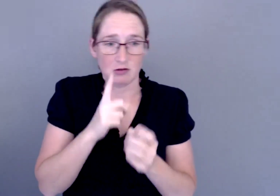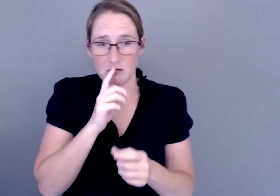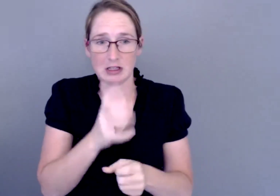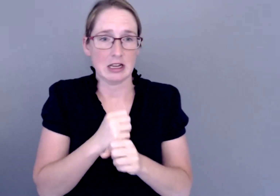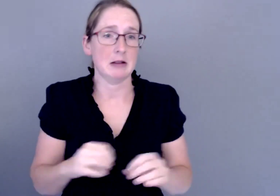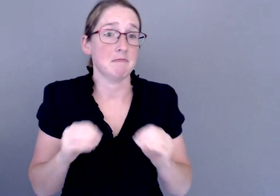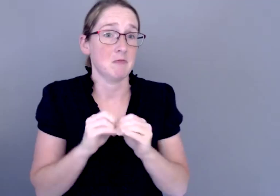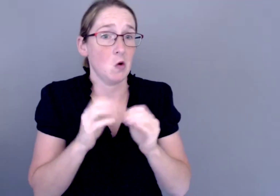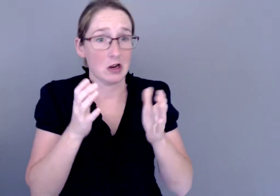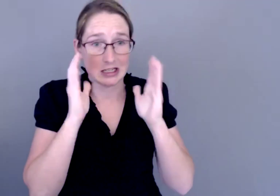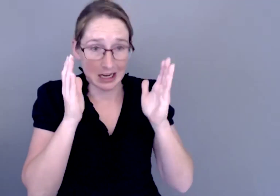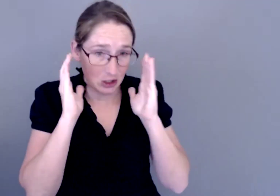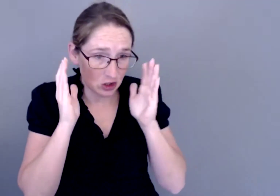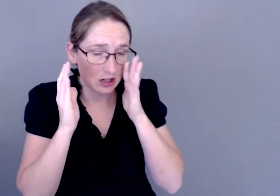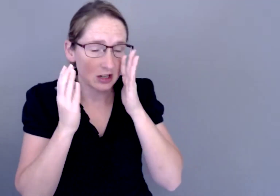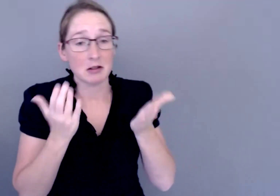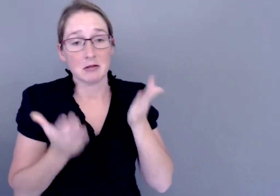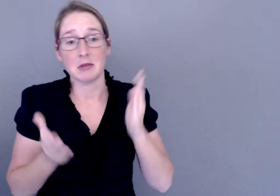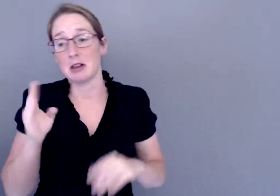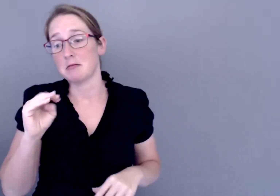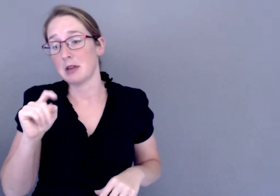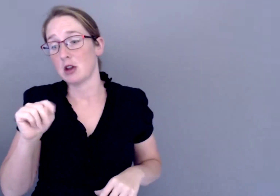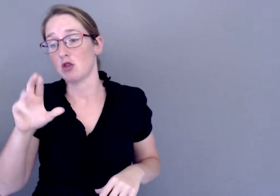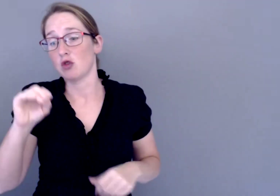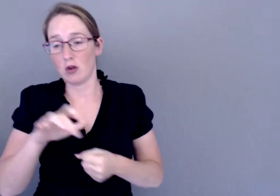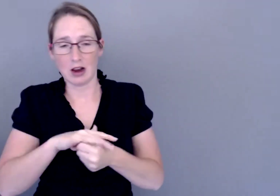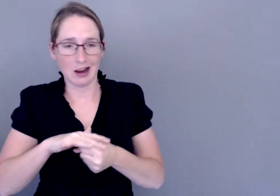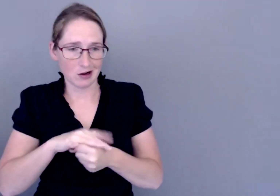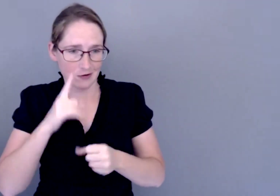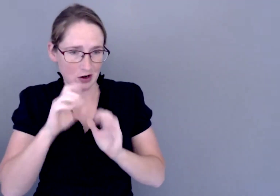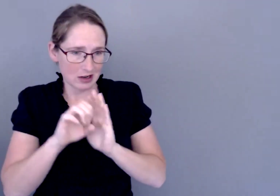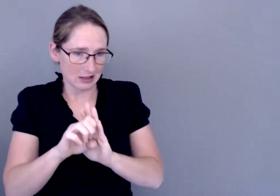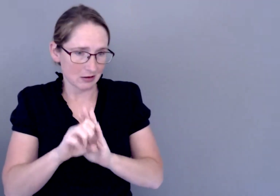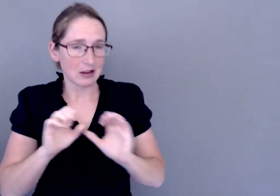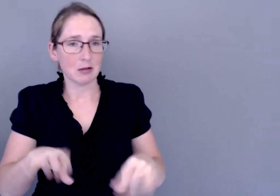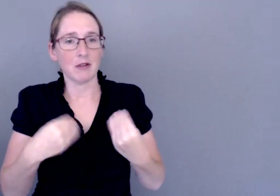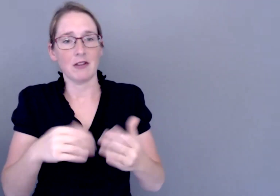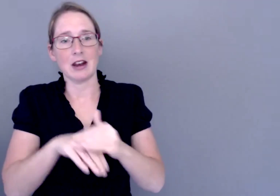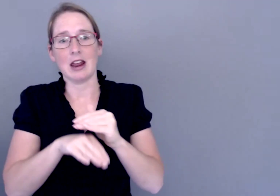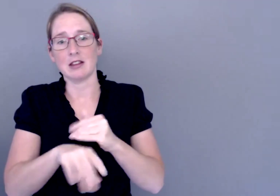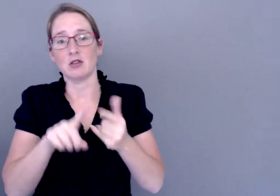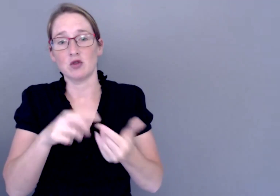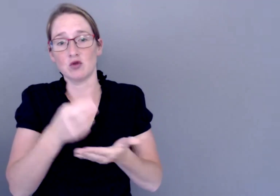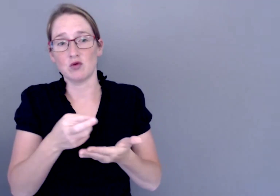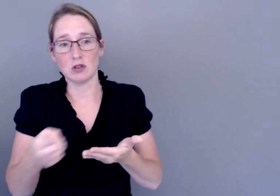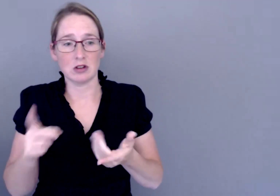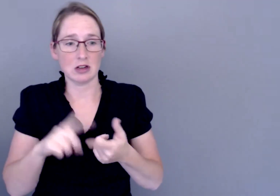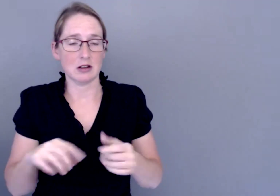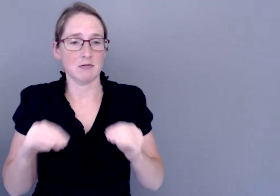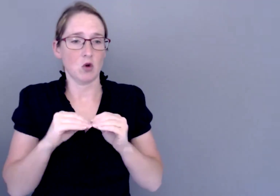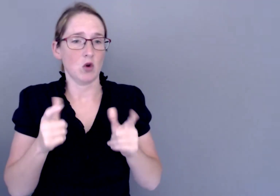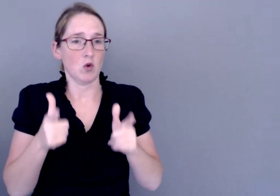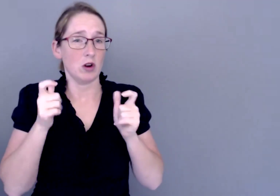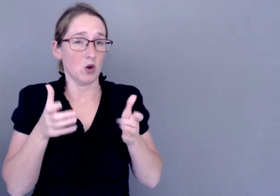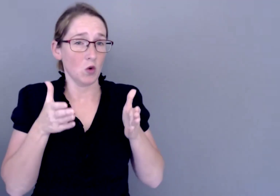more attention, maybe metro areas, for example, and can get access to resources in a quicker